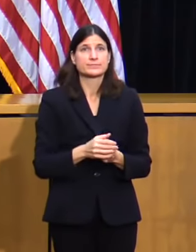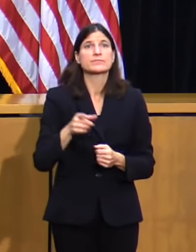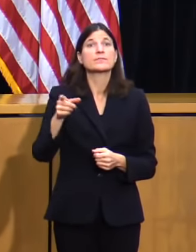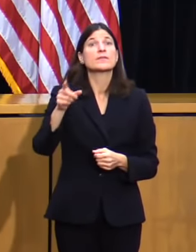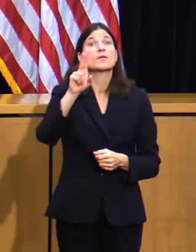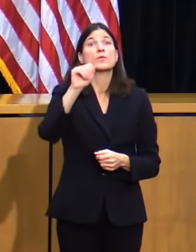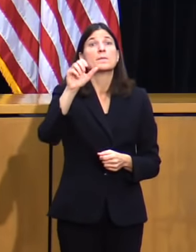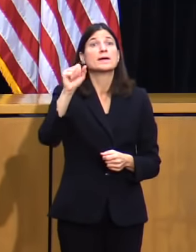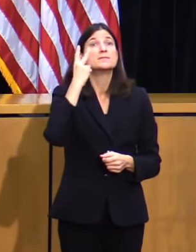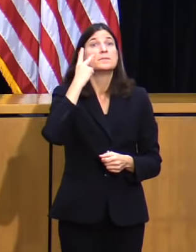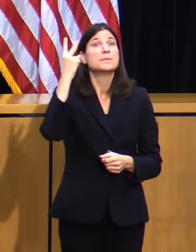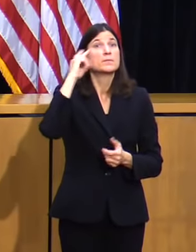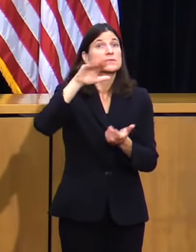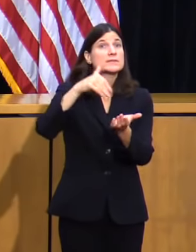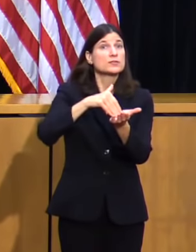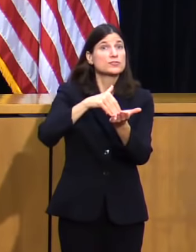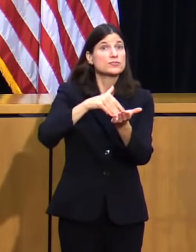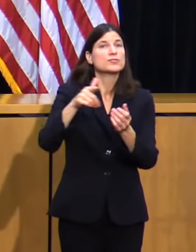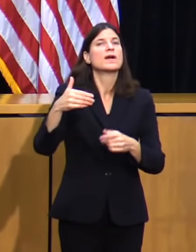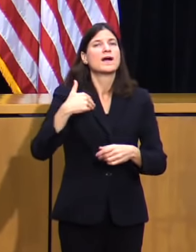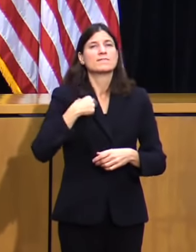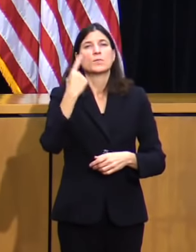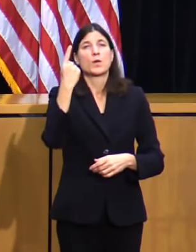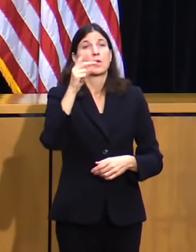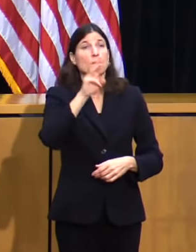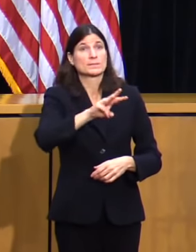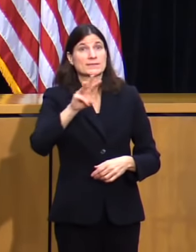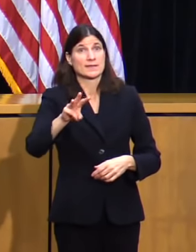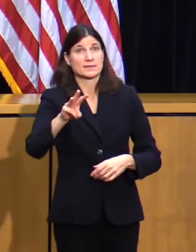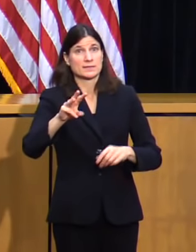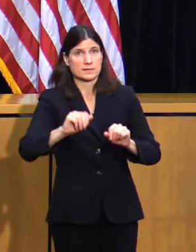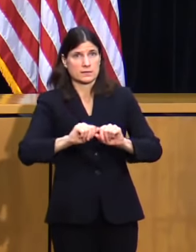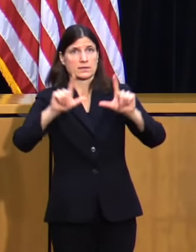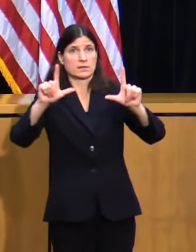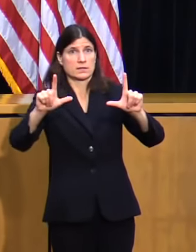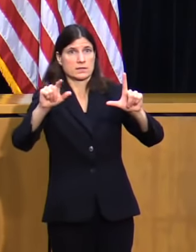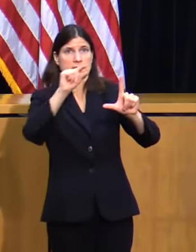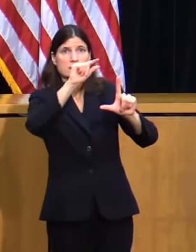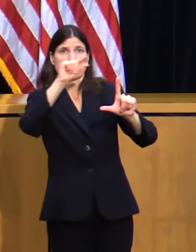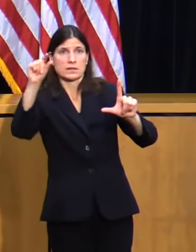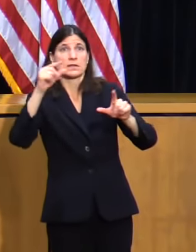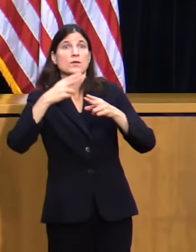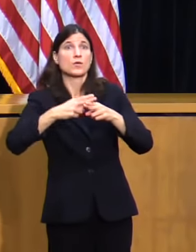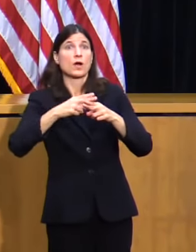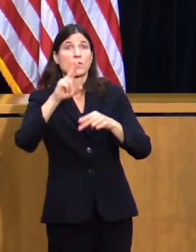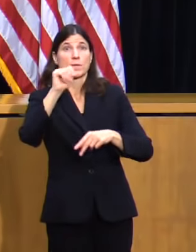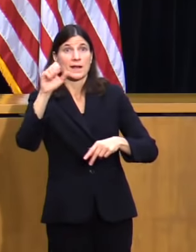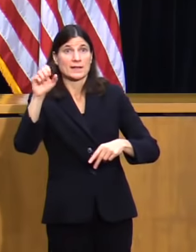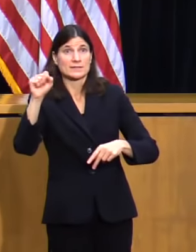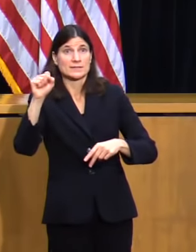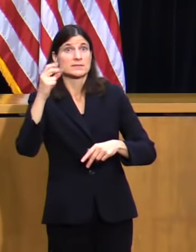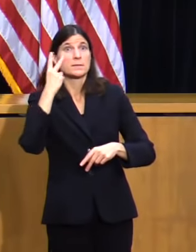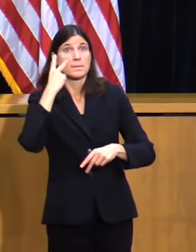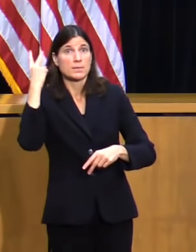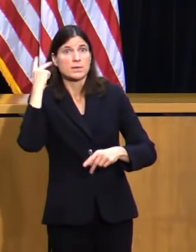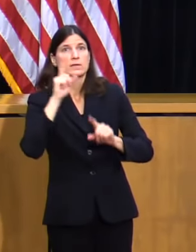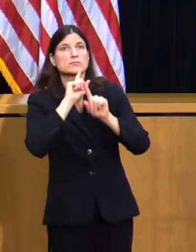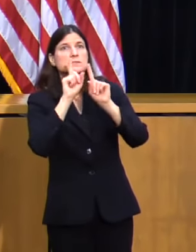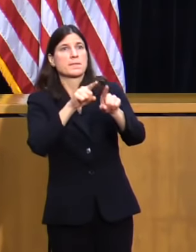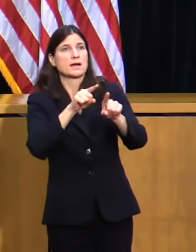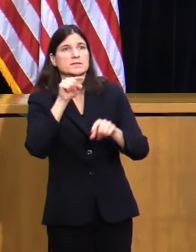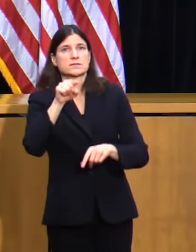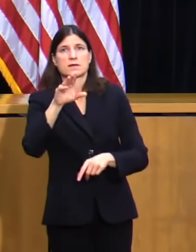UMassMemorialResponds.com. And we could really use some folks that might have some additional capacity to come and help us out with the field hospital. Dr.